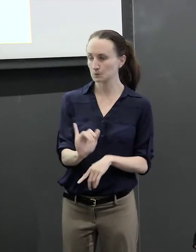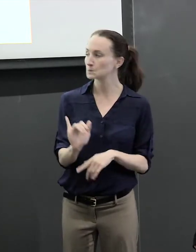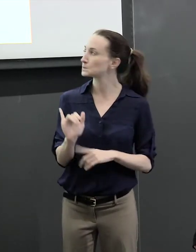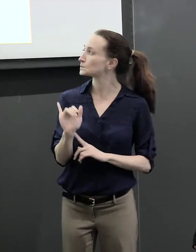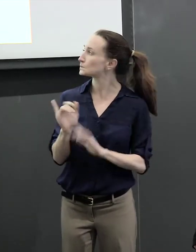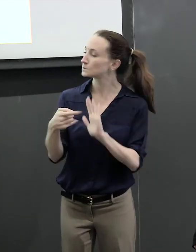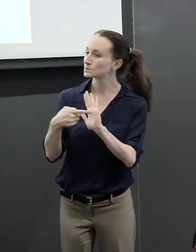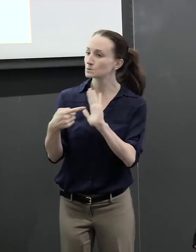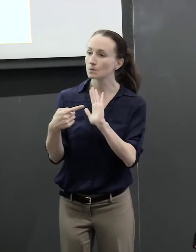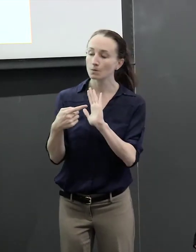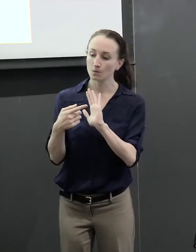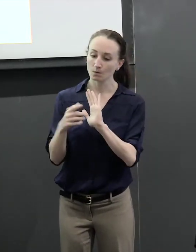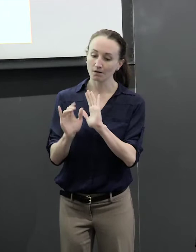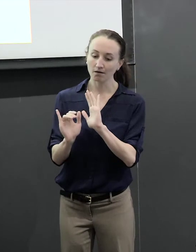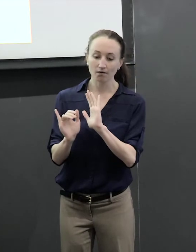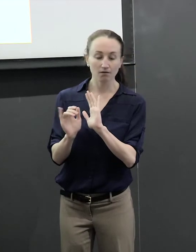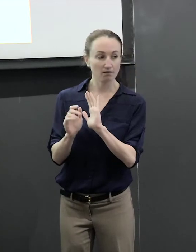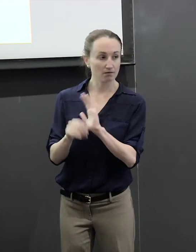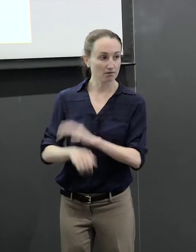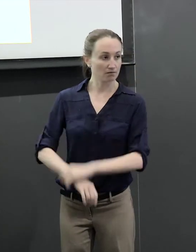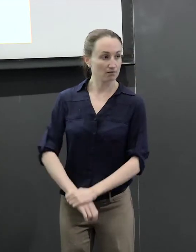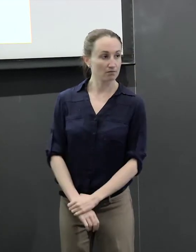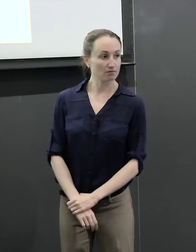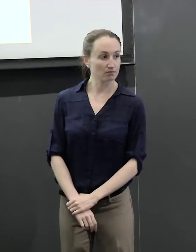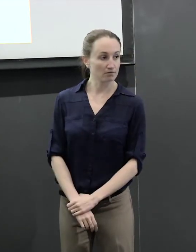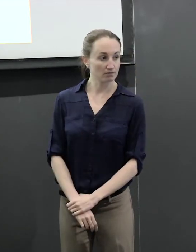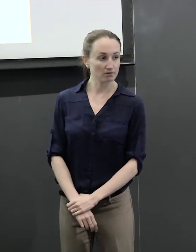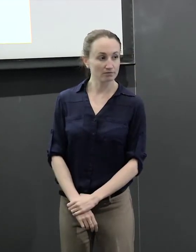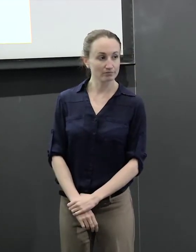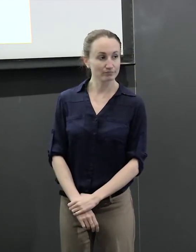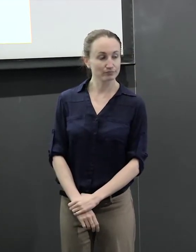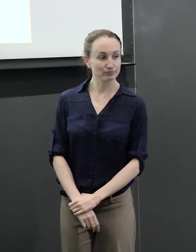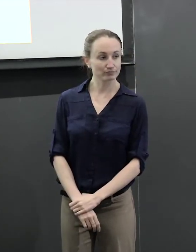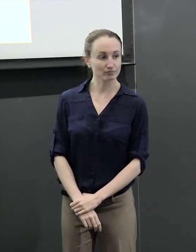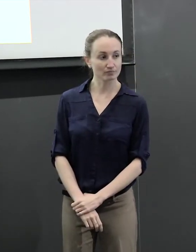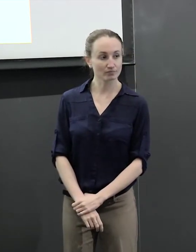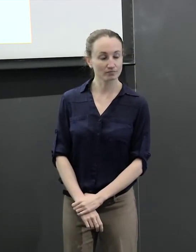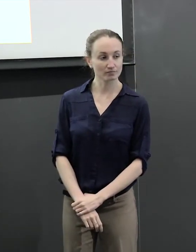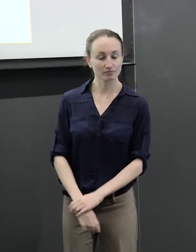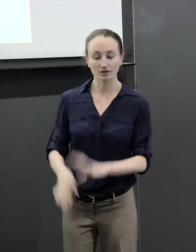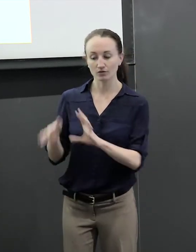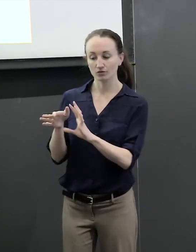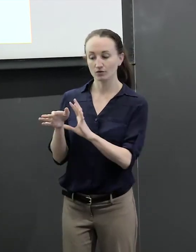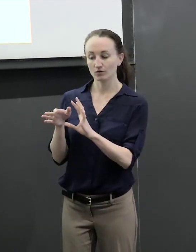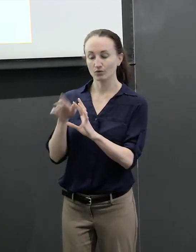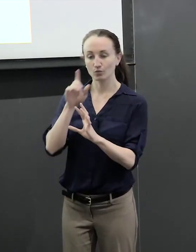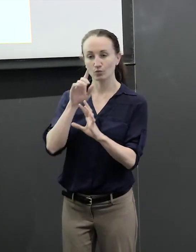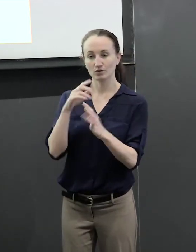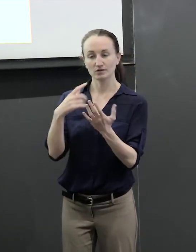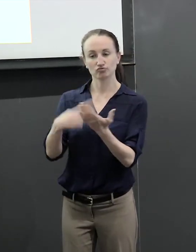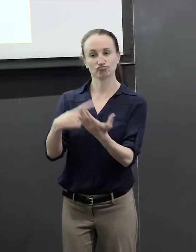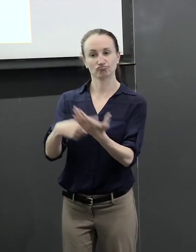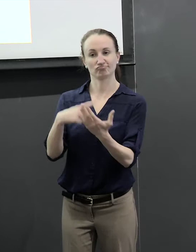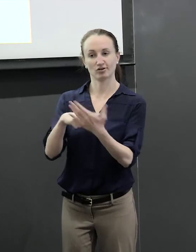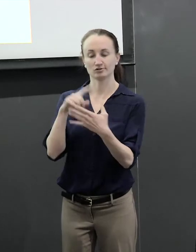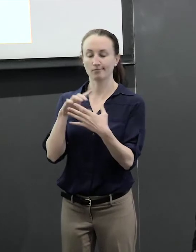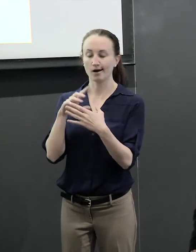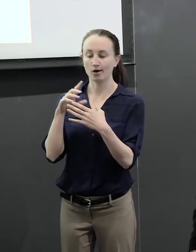which pertains to a giant and a short person